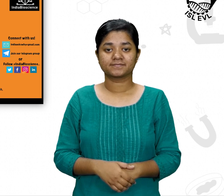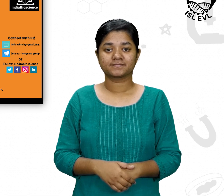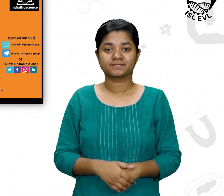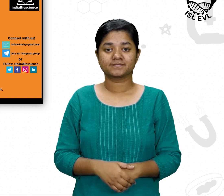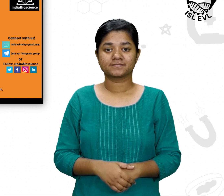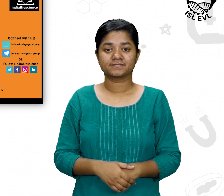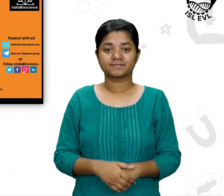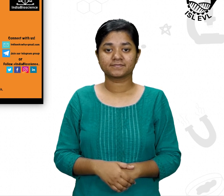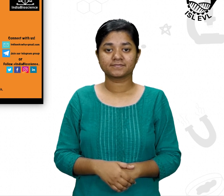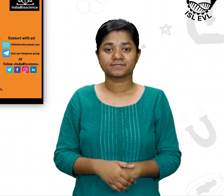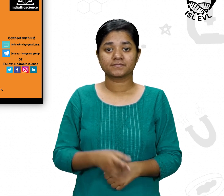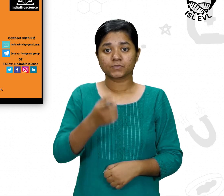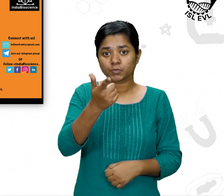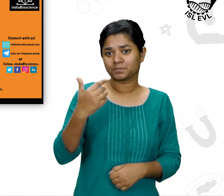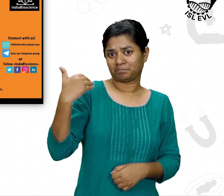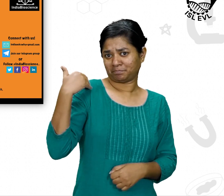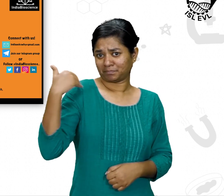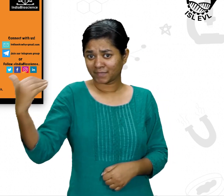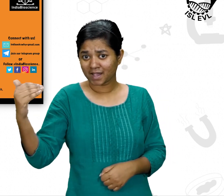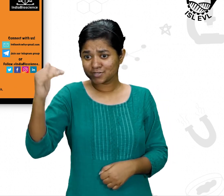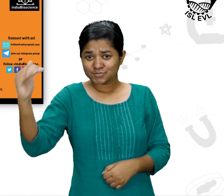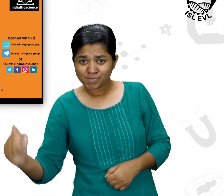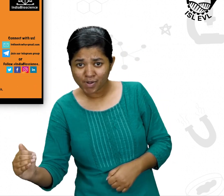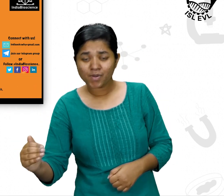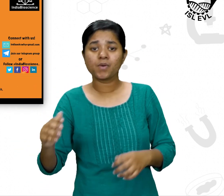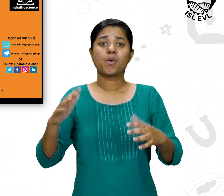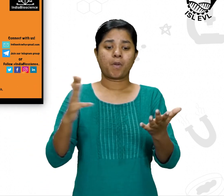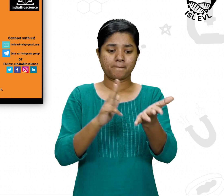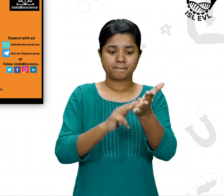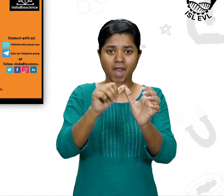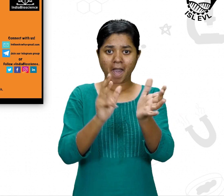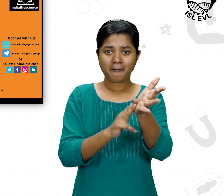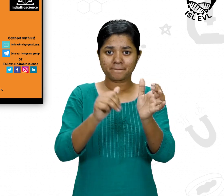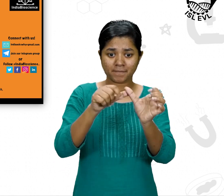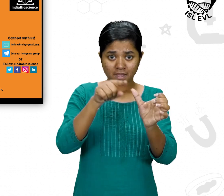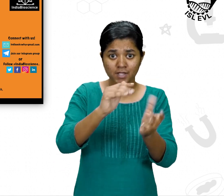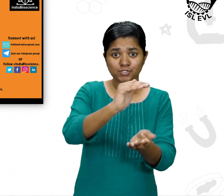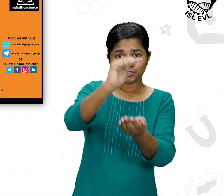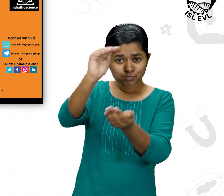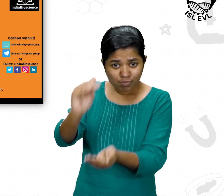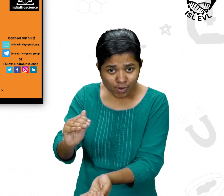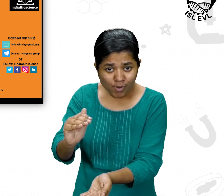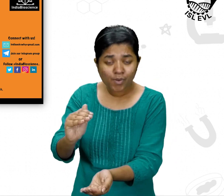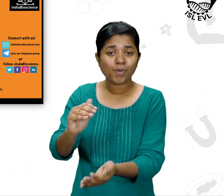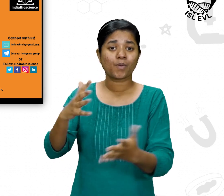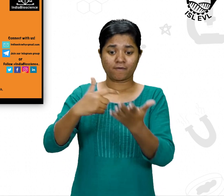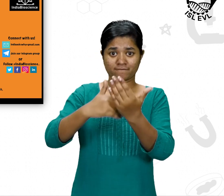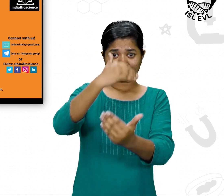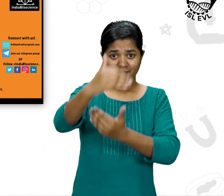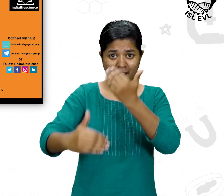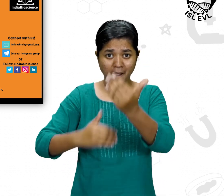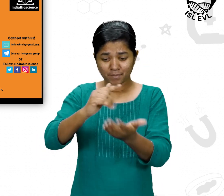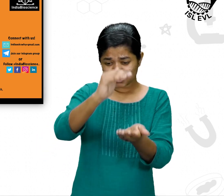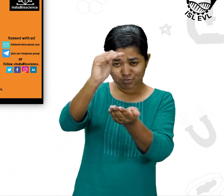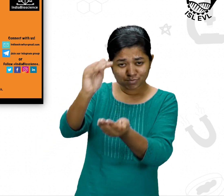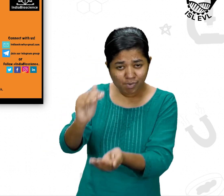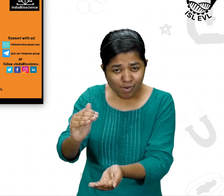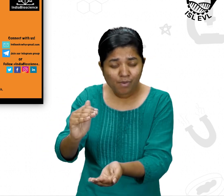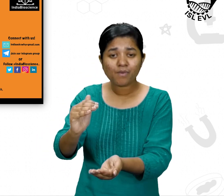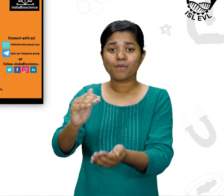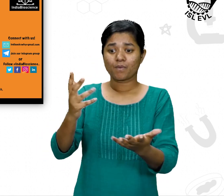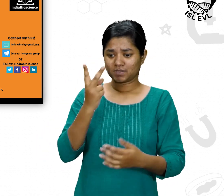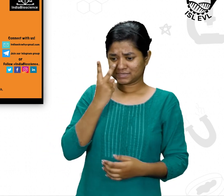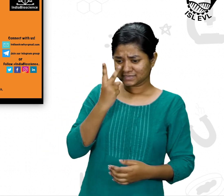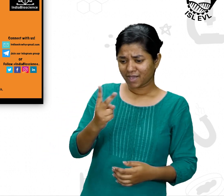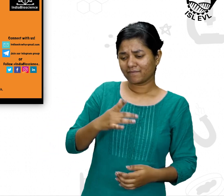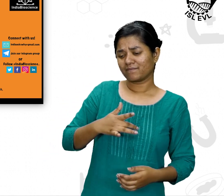Do you have a younger sibling or niece whom you find extremely cute? Why do you find them cute? Like